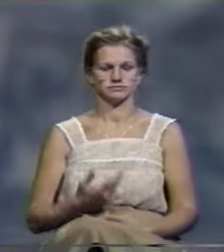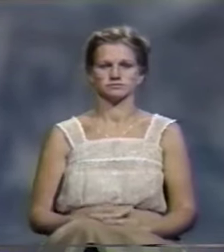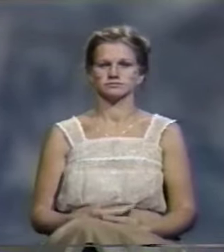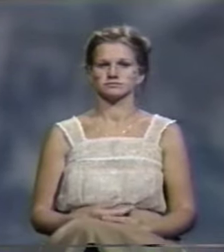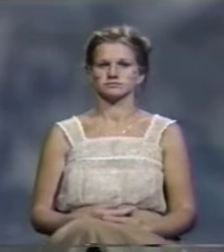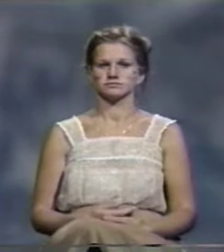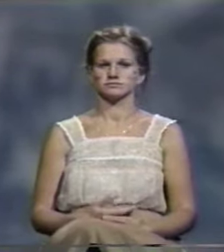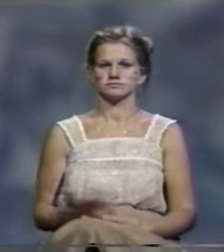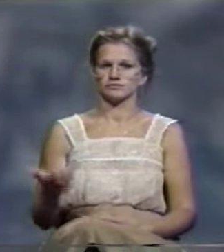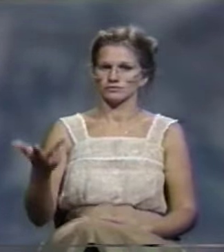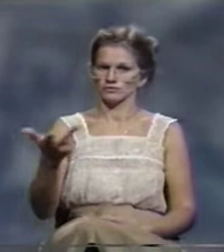The three of us.